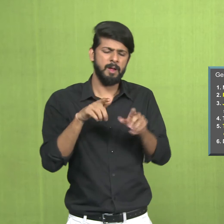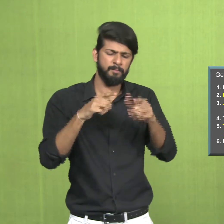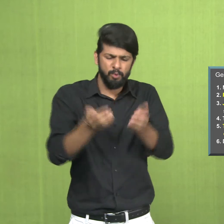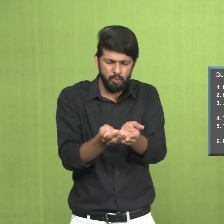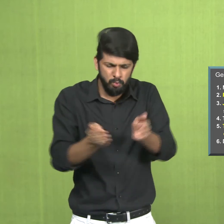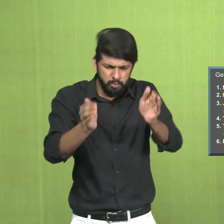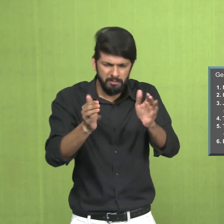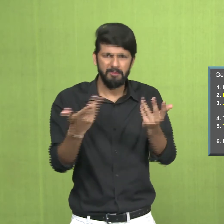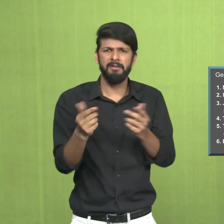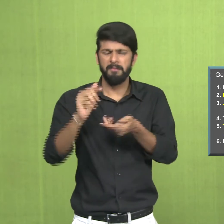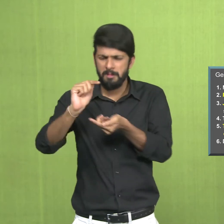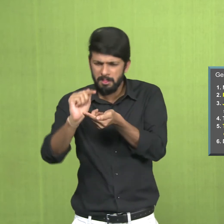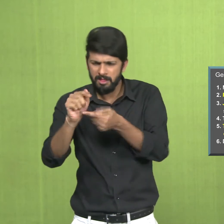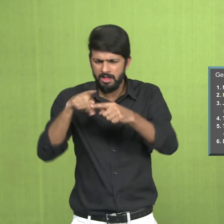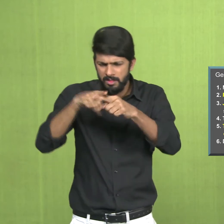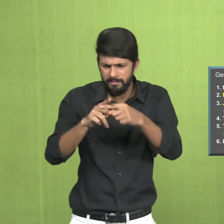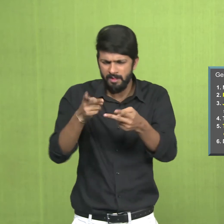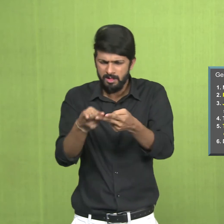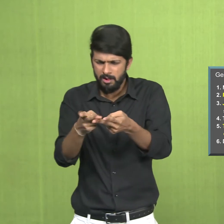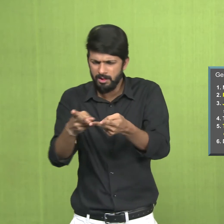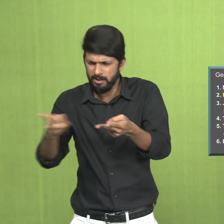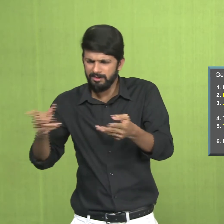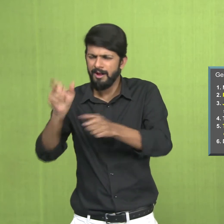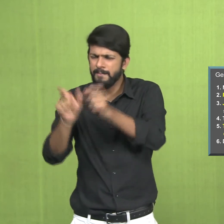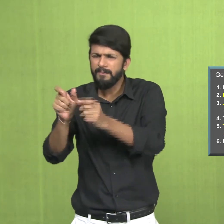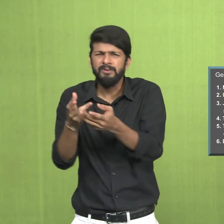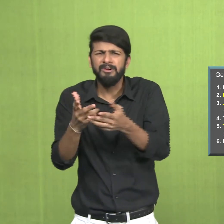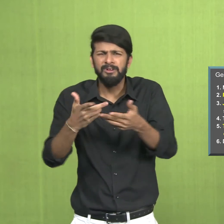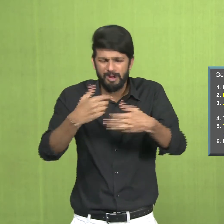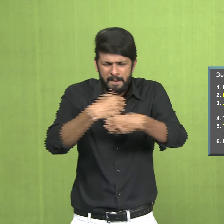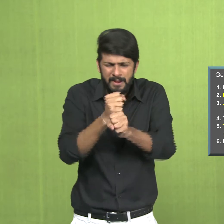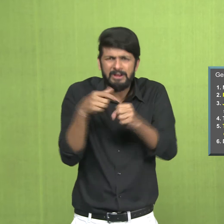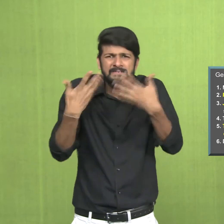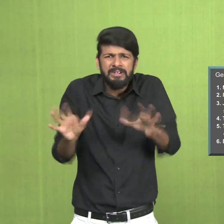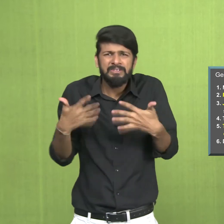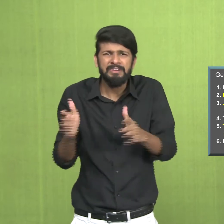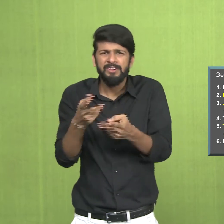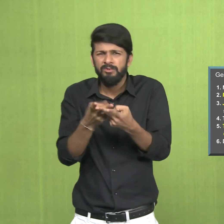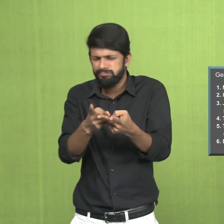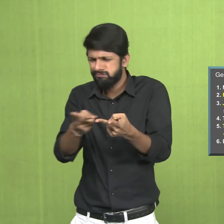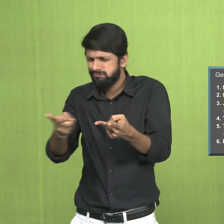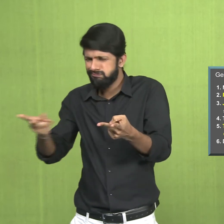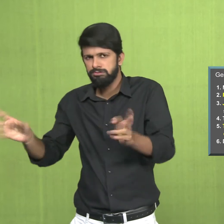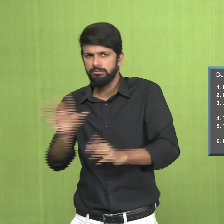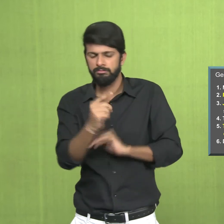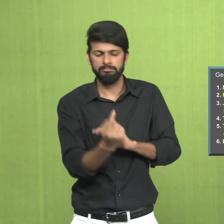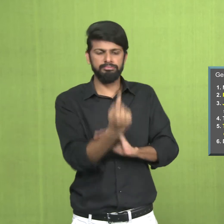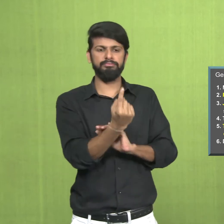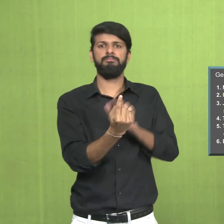There were various kind of tools, there were various kind of jars, the pottery which was found, but the priest